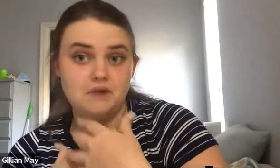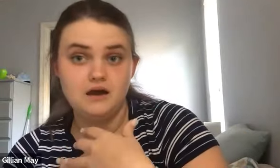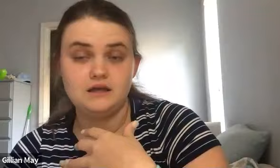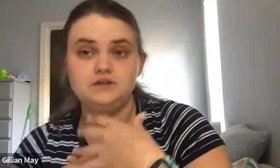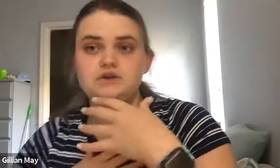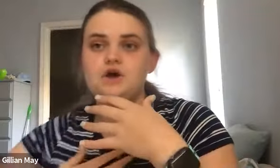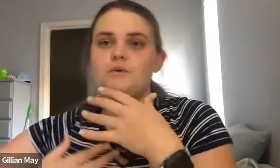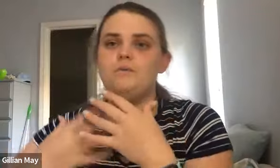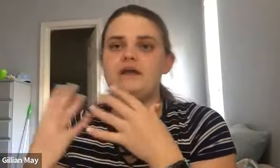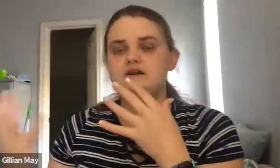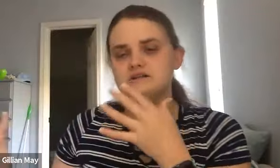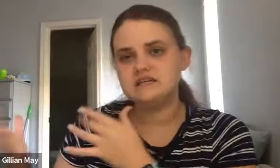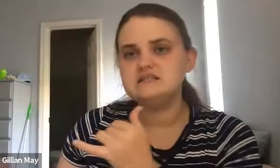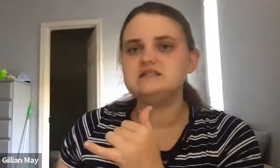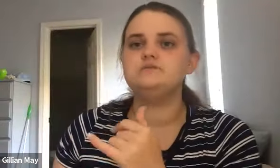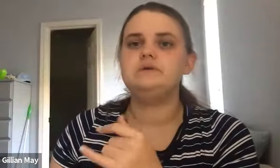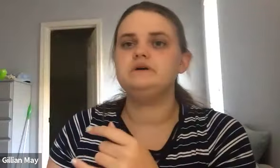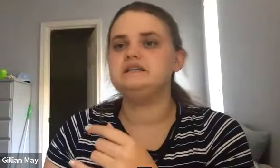my, in our sentences, we wouldn't